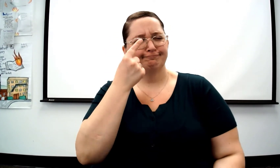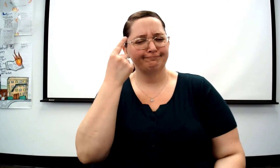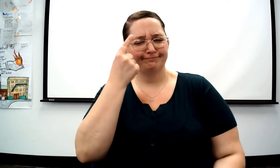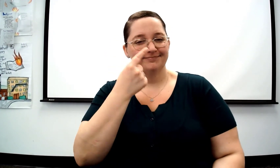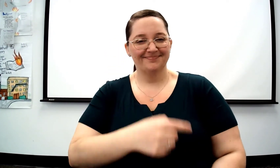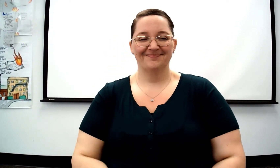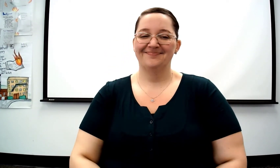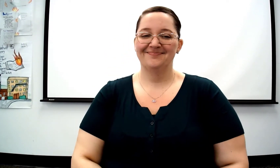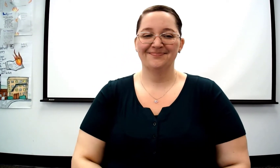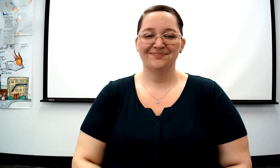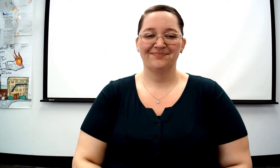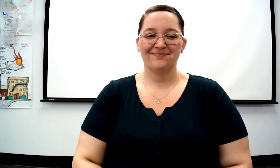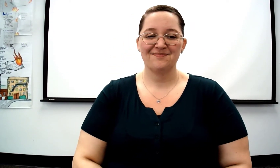about.